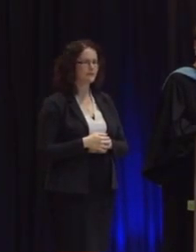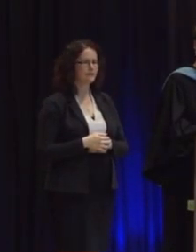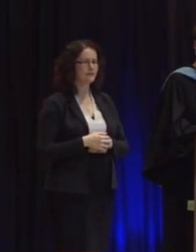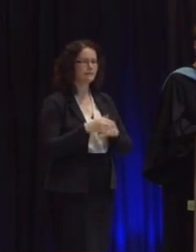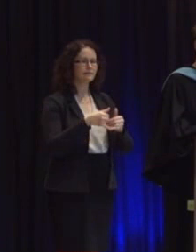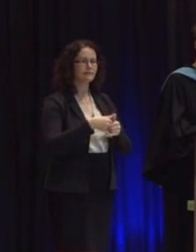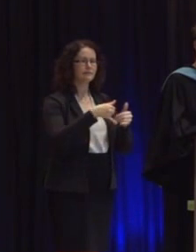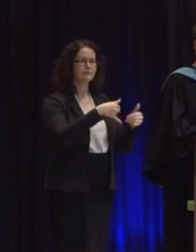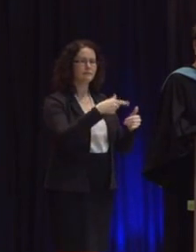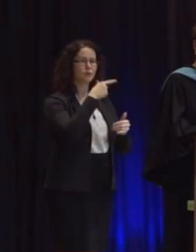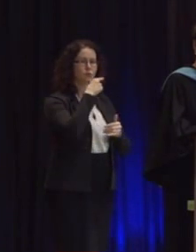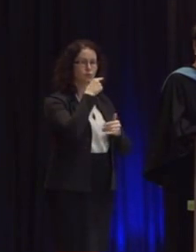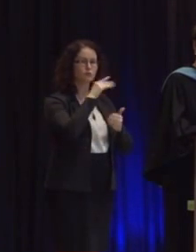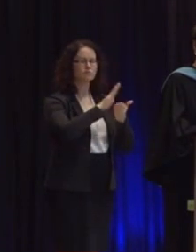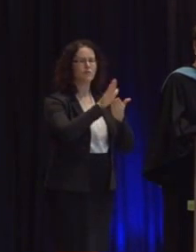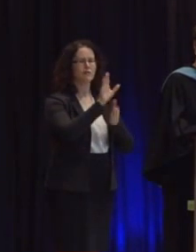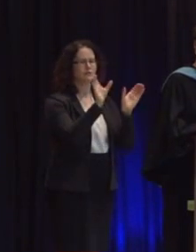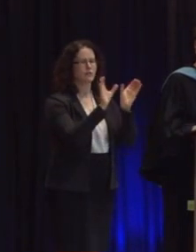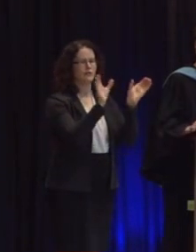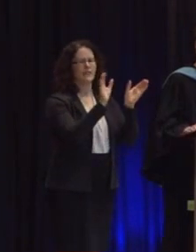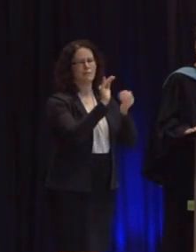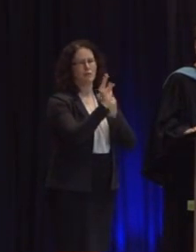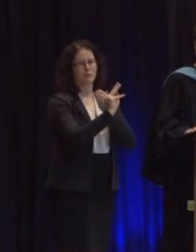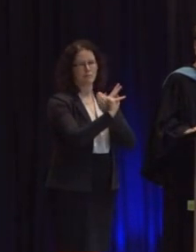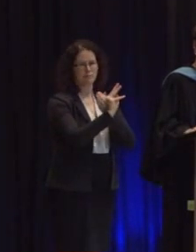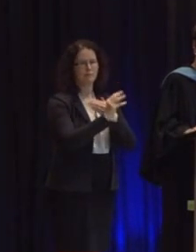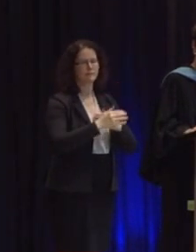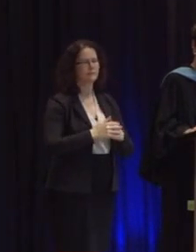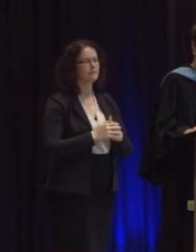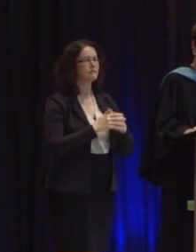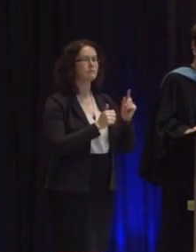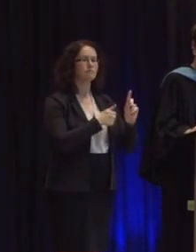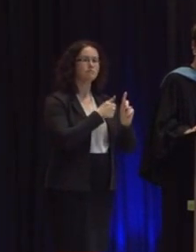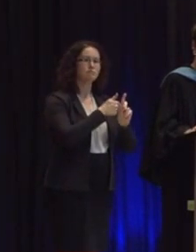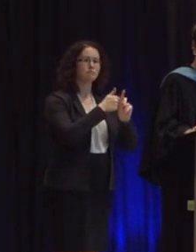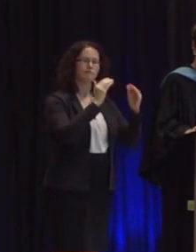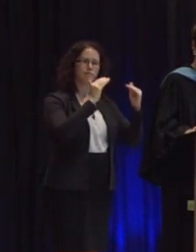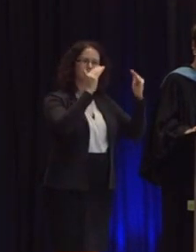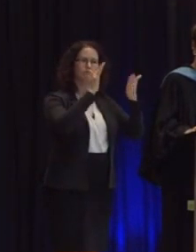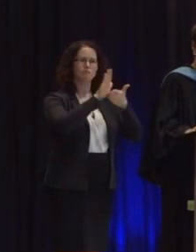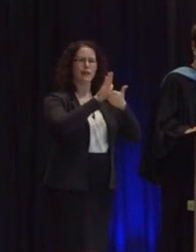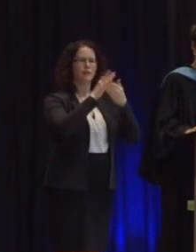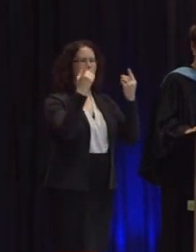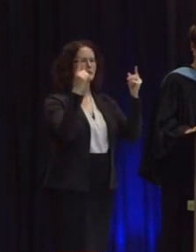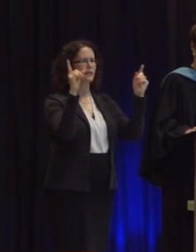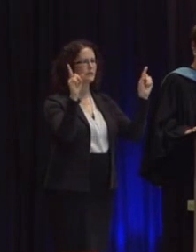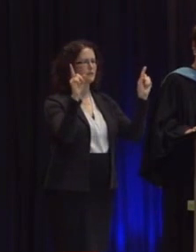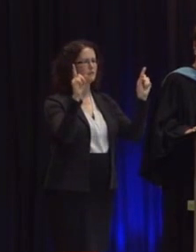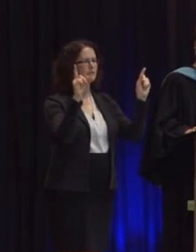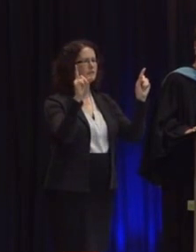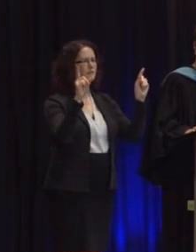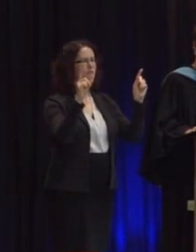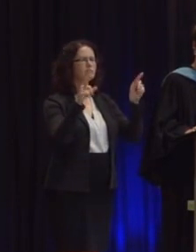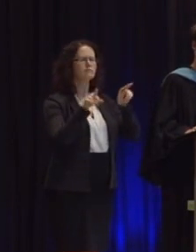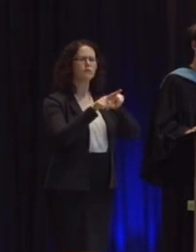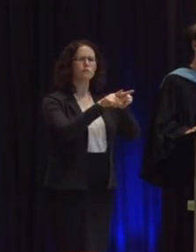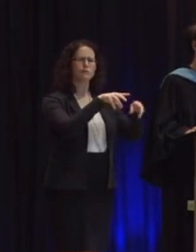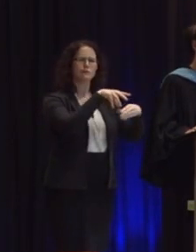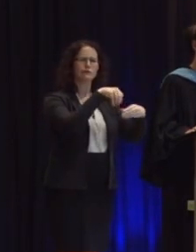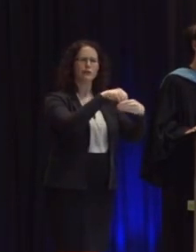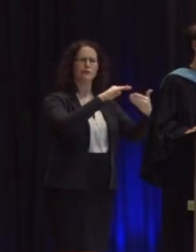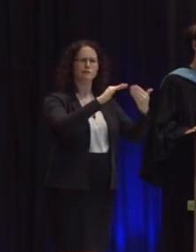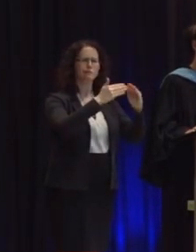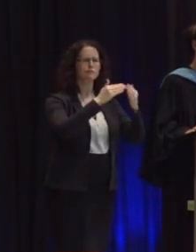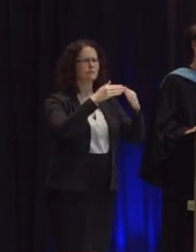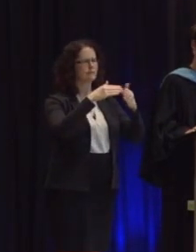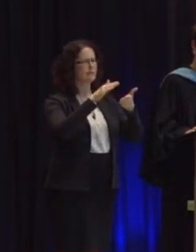a college certificate program who has demonstrated outstanding academic achievement and contributed to campus and/or